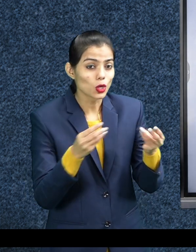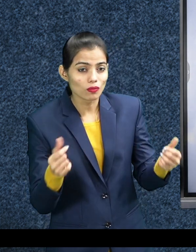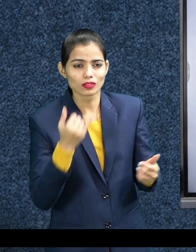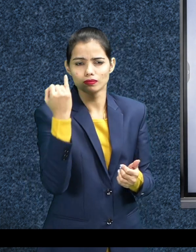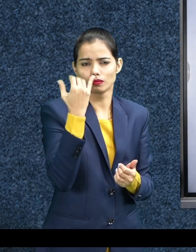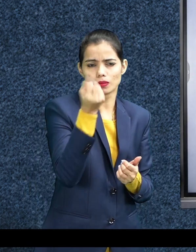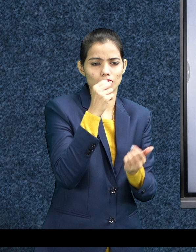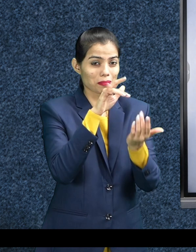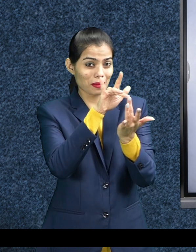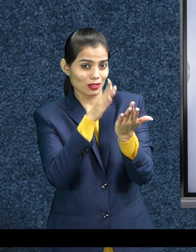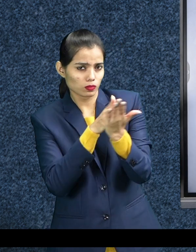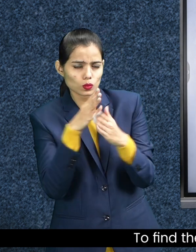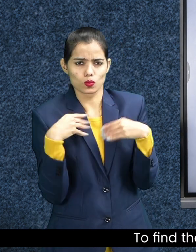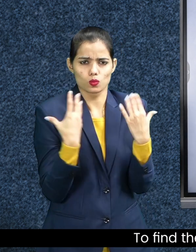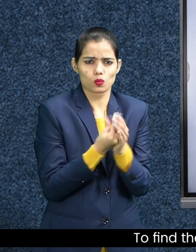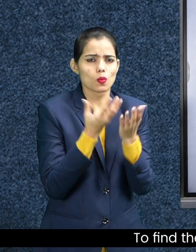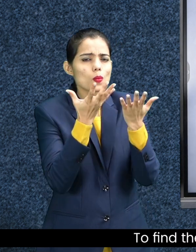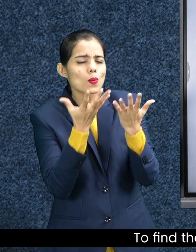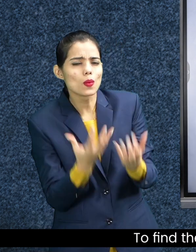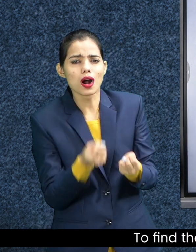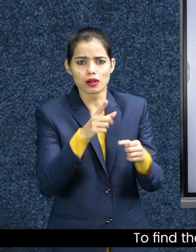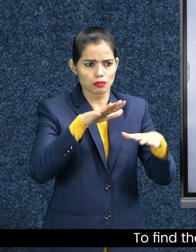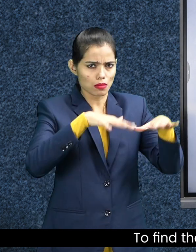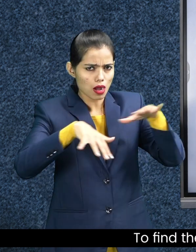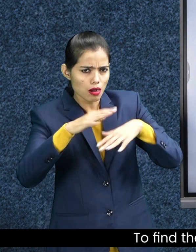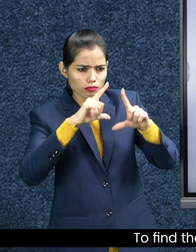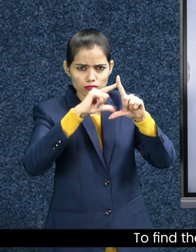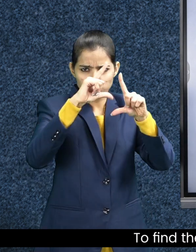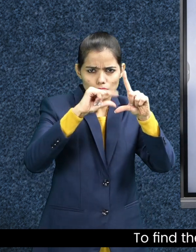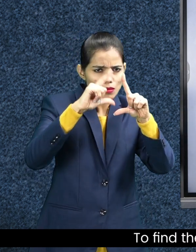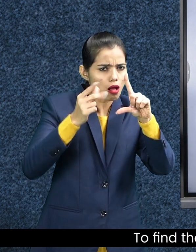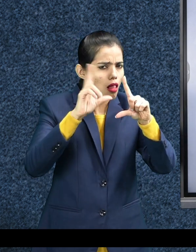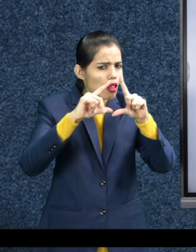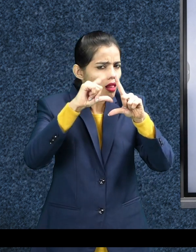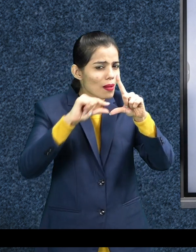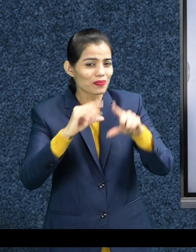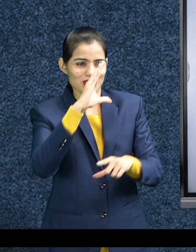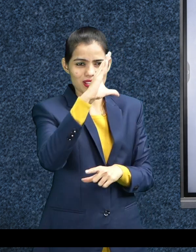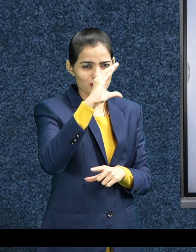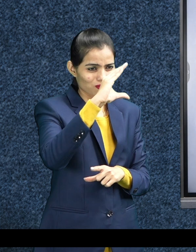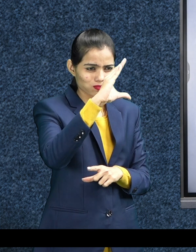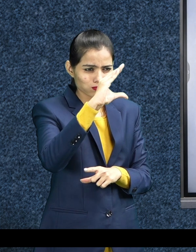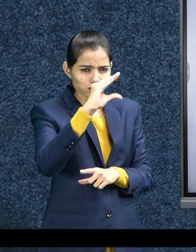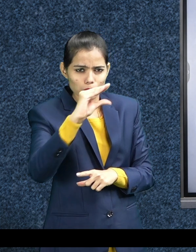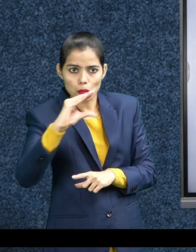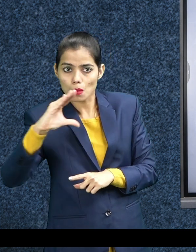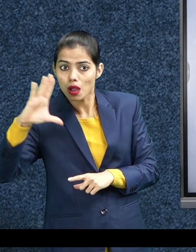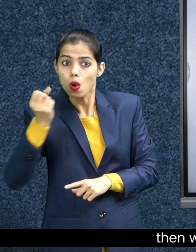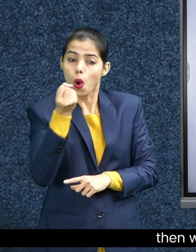Solution. To find the median, we need to arrange the frequency in ascending or descending order, then we